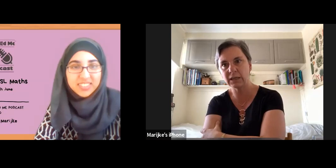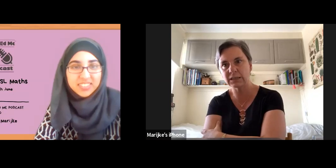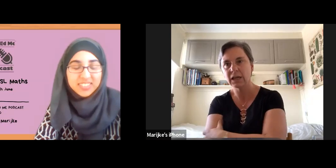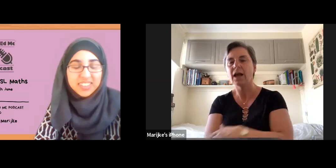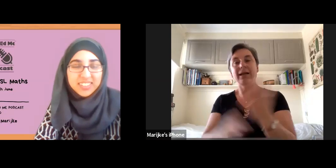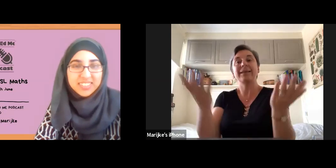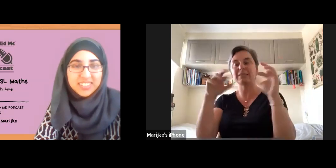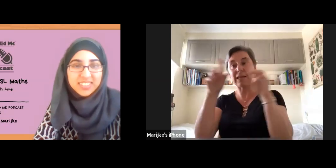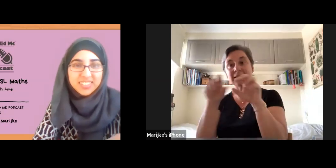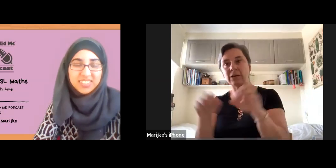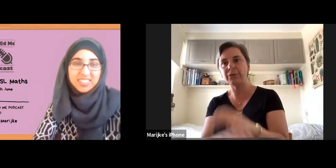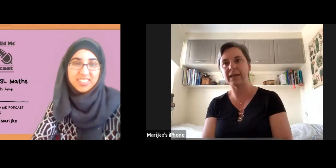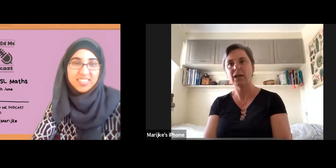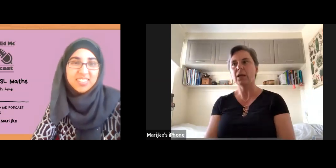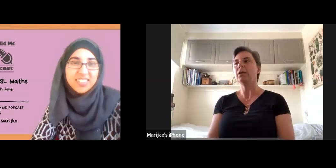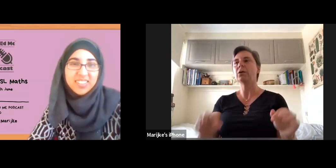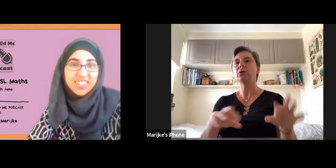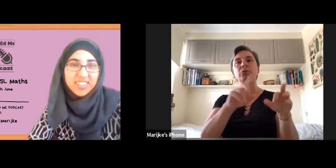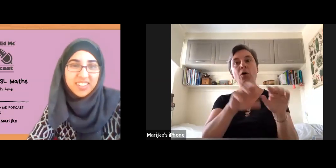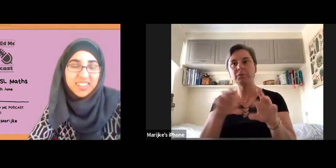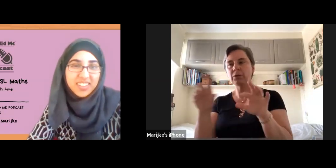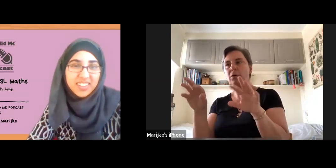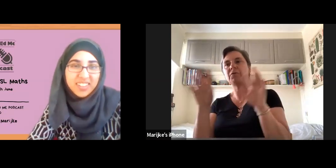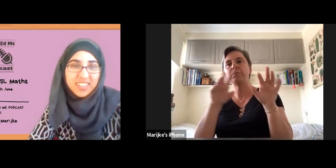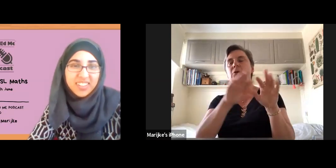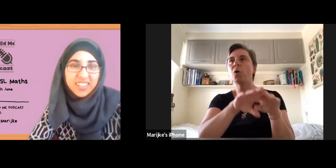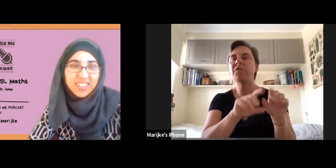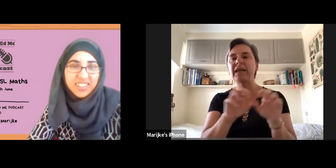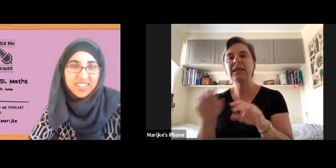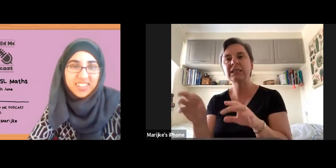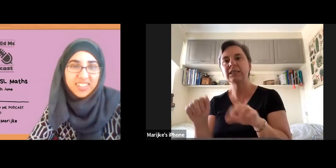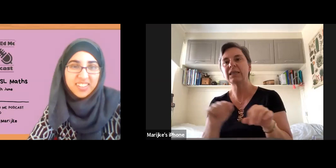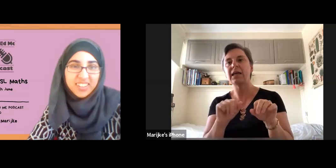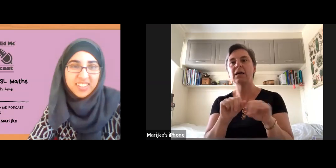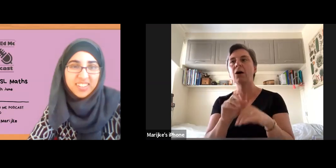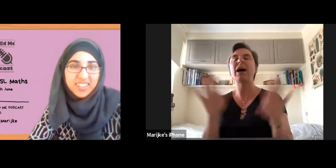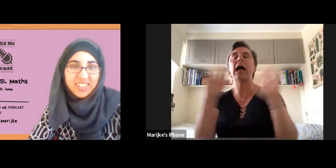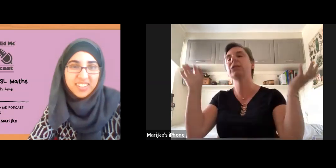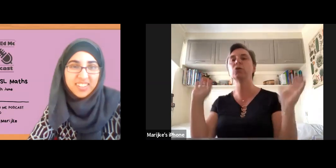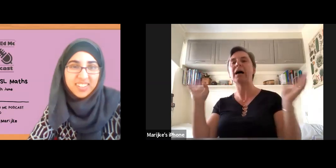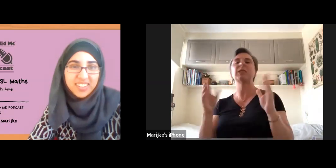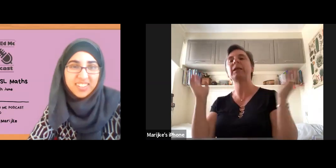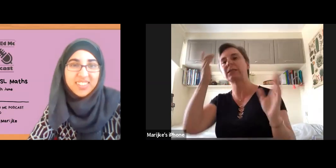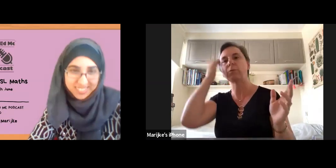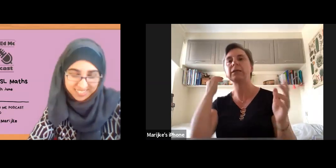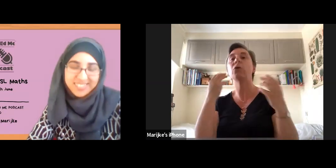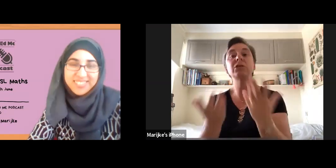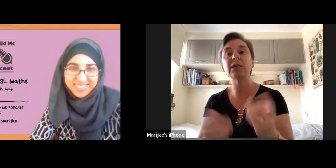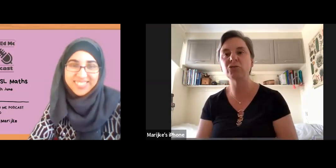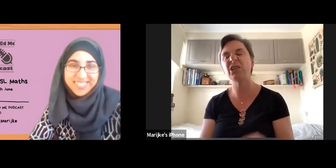ridiculous. I said on there, you know, you all very easily say, oh, I can't do maths, but that's all right. Or you say to your children,